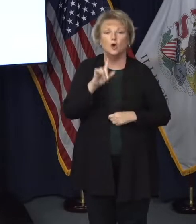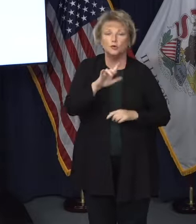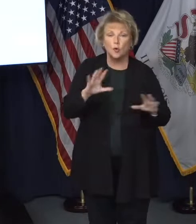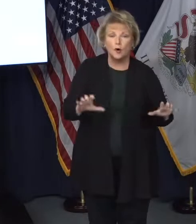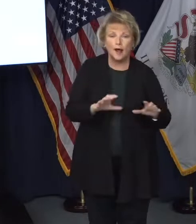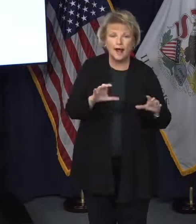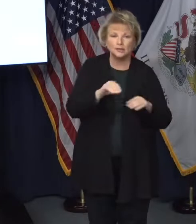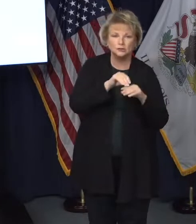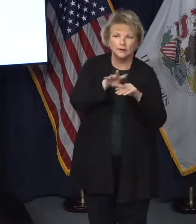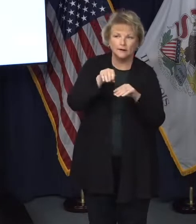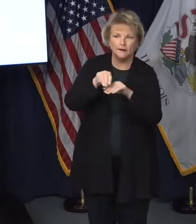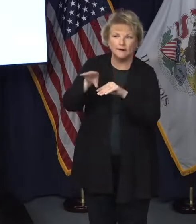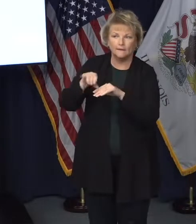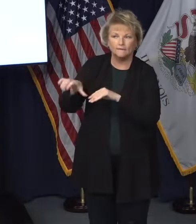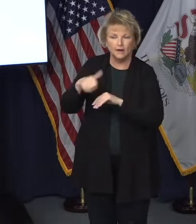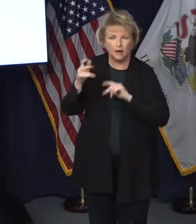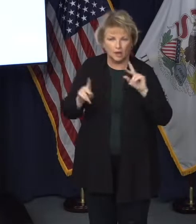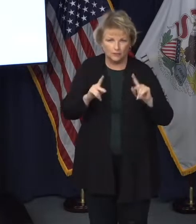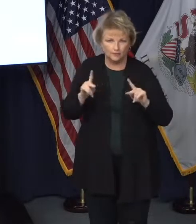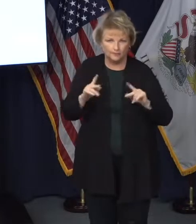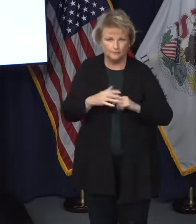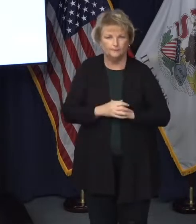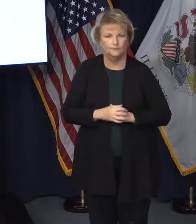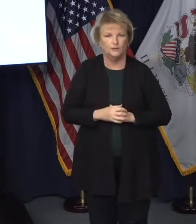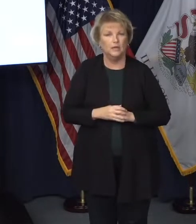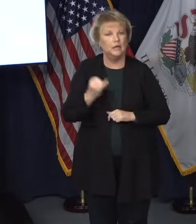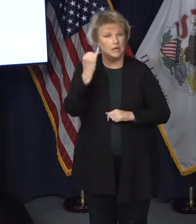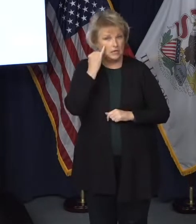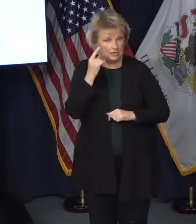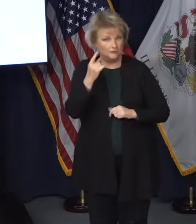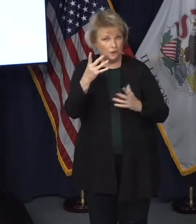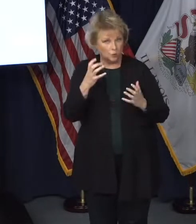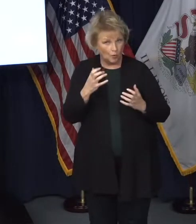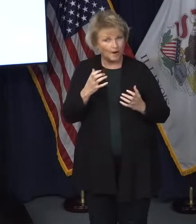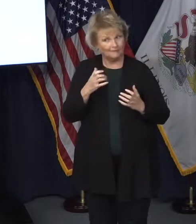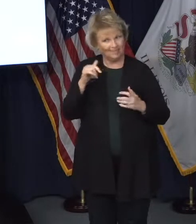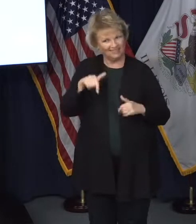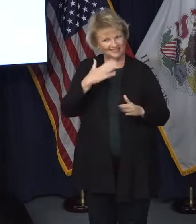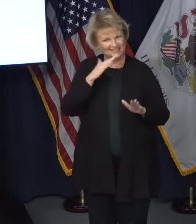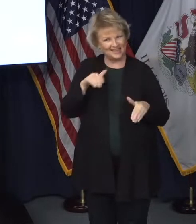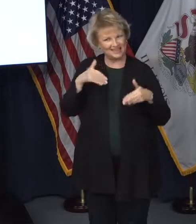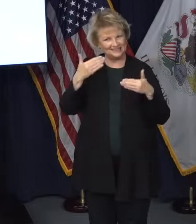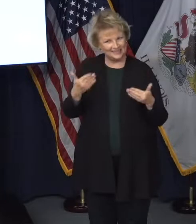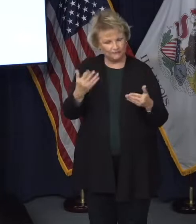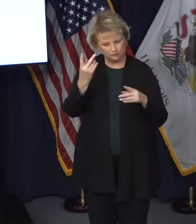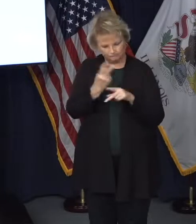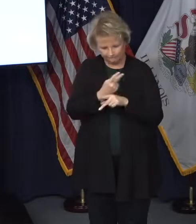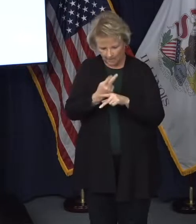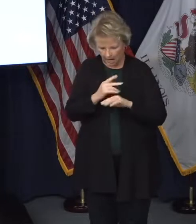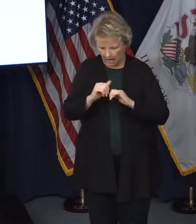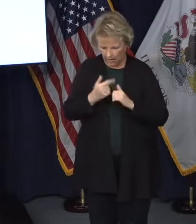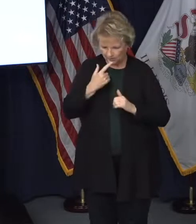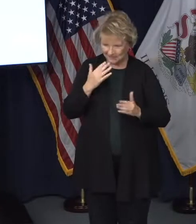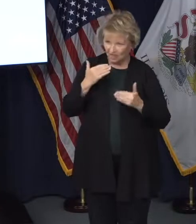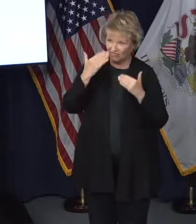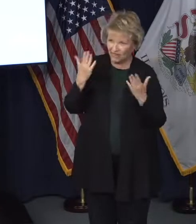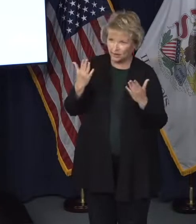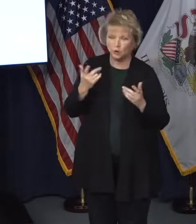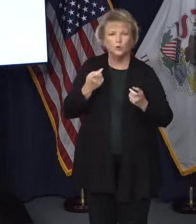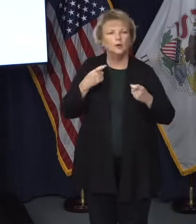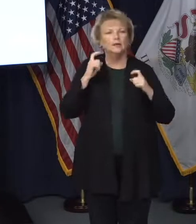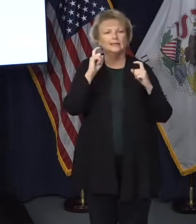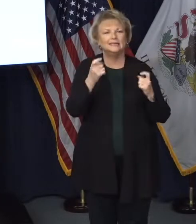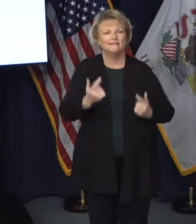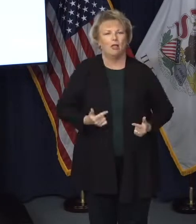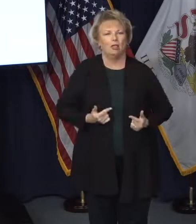actions affect others. And remember, if you really want to give thanks this Thanksgiving, give the gift of life and not